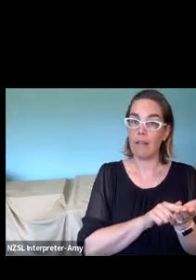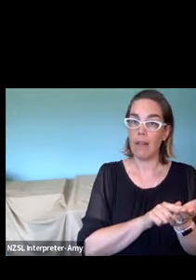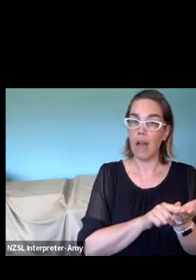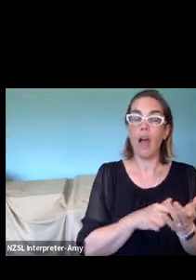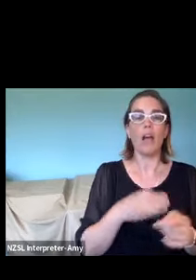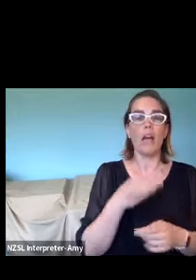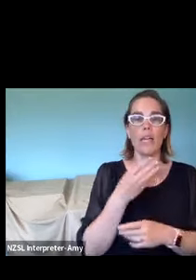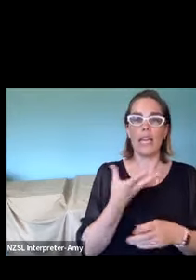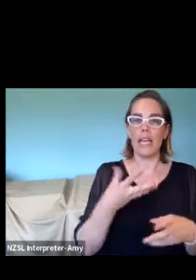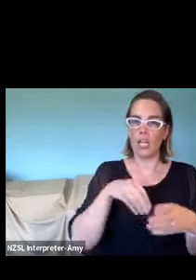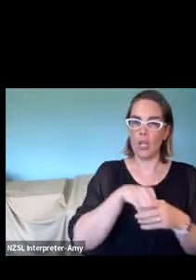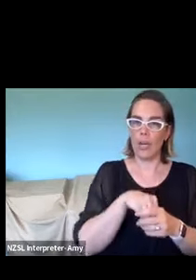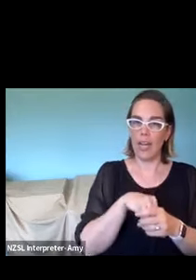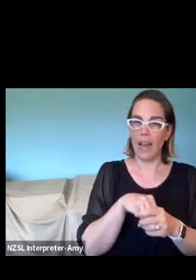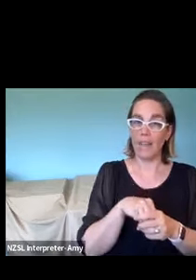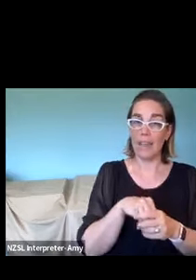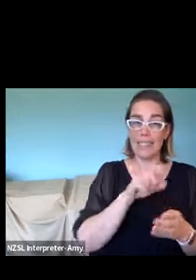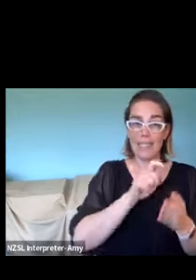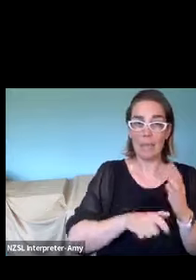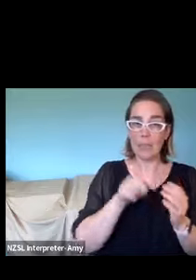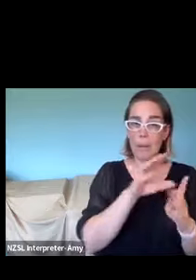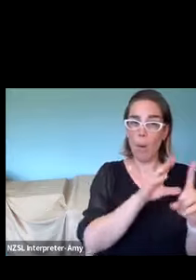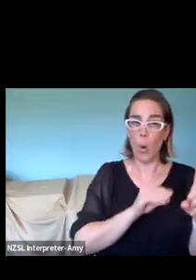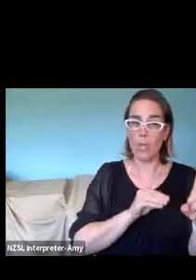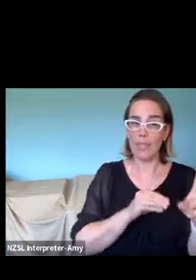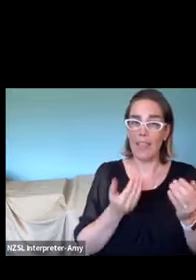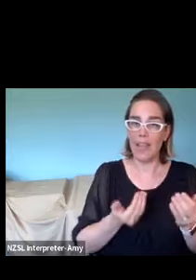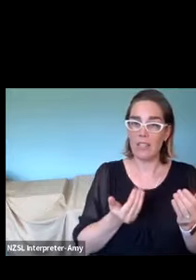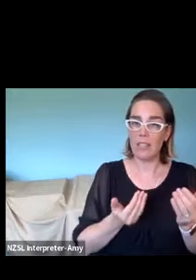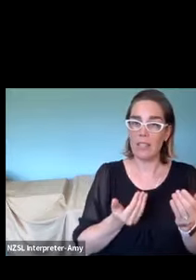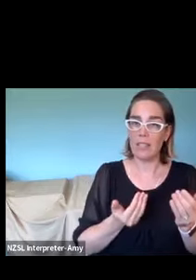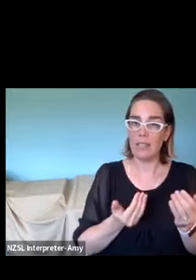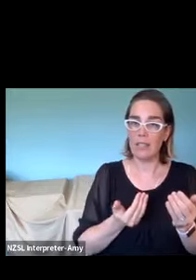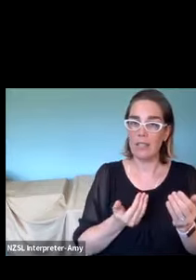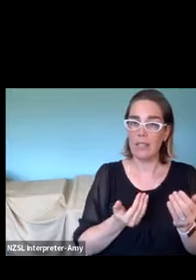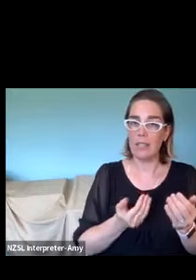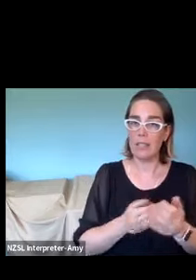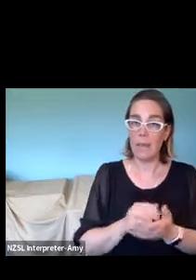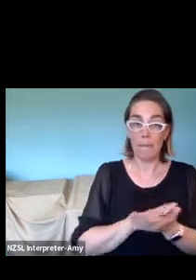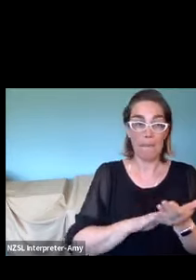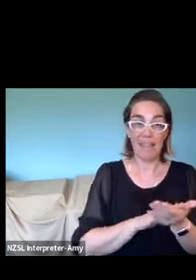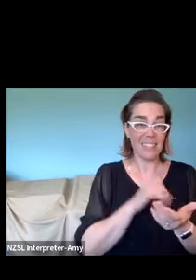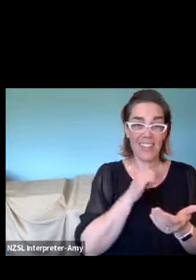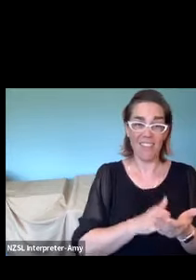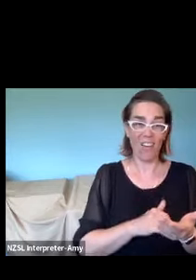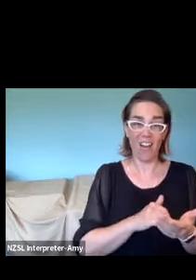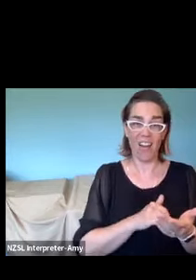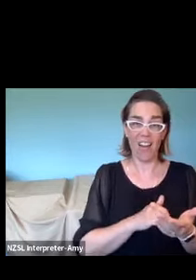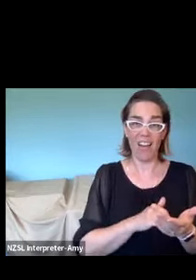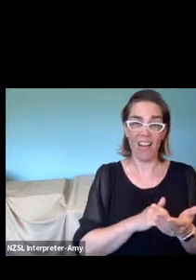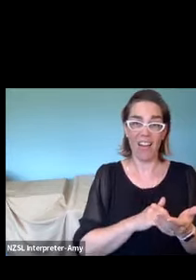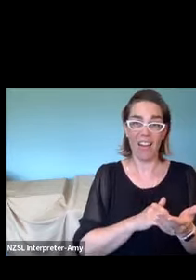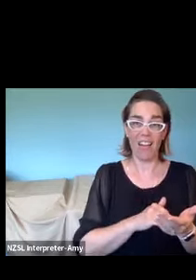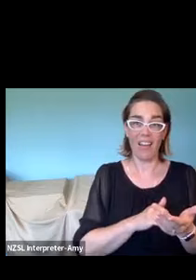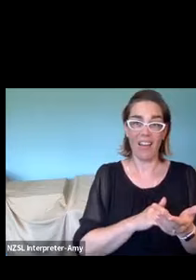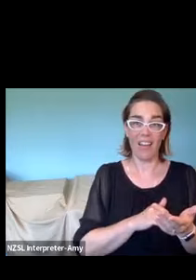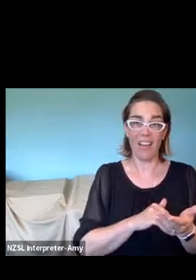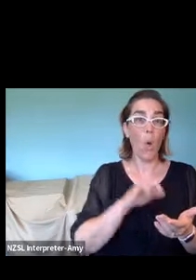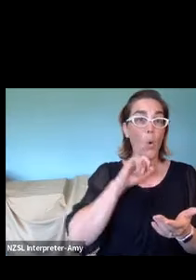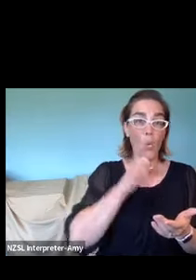existed, it's less likely that I would have spent 11 months of my life in emergency